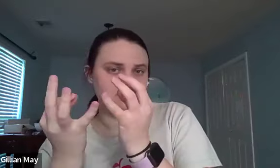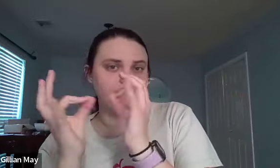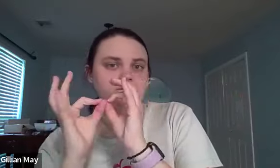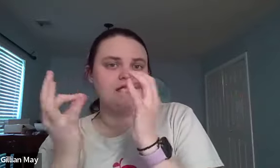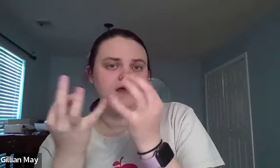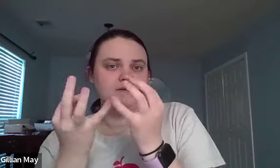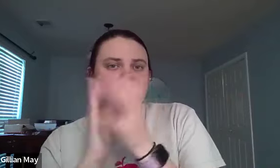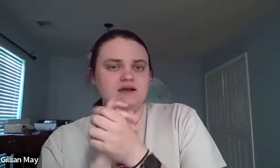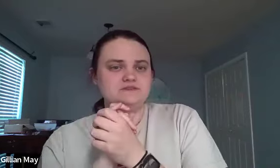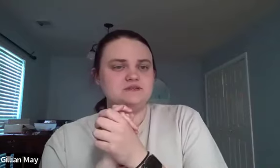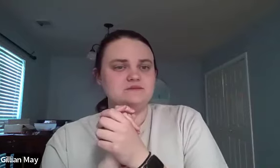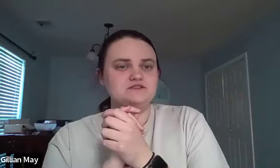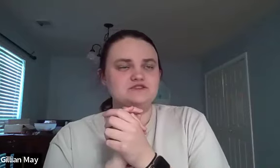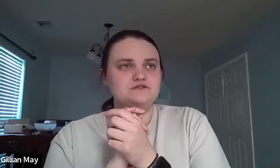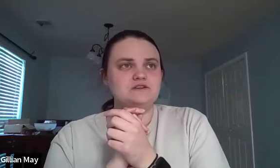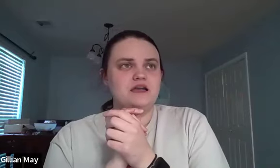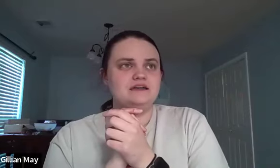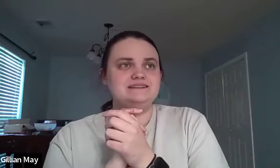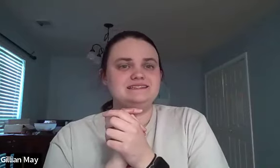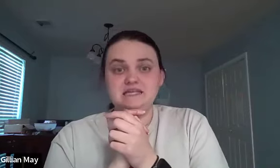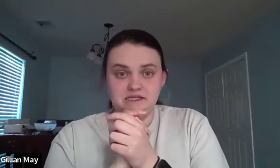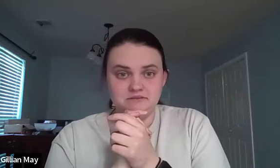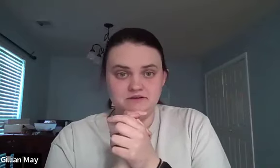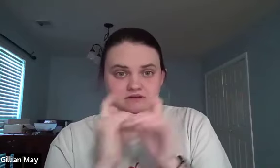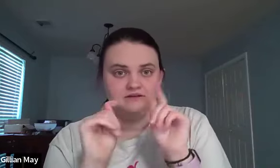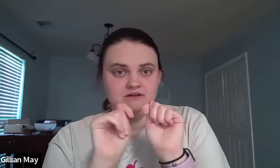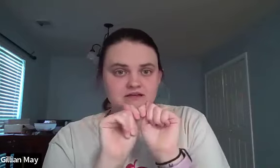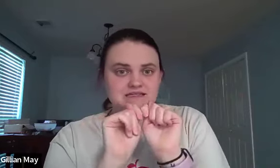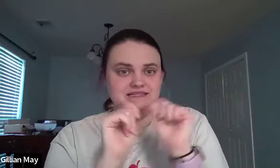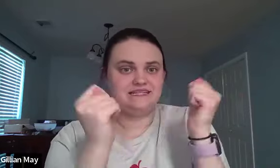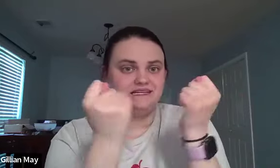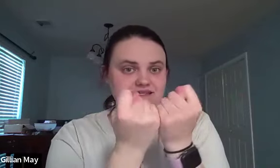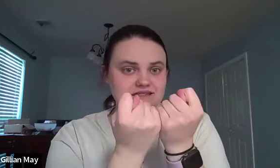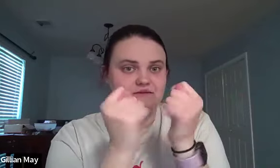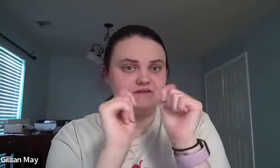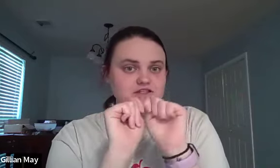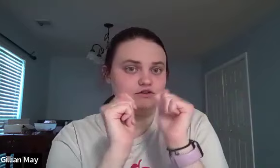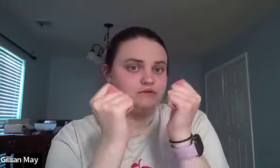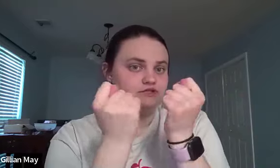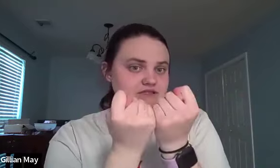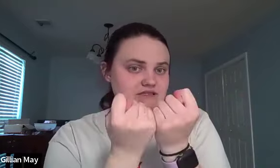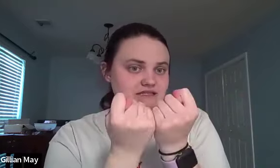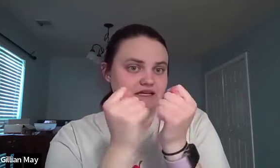ASL. But sometimes they'll do for like team, it's like T's and make that circle motion,